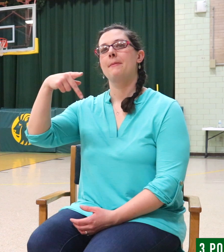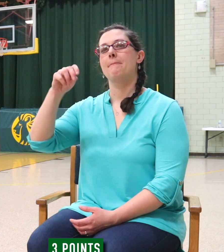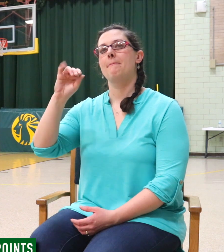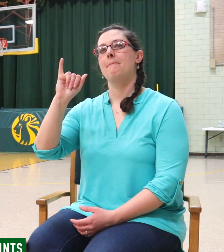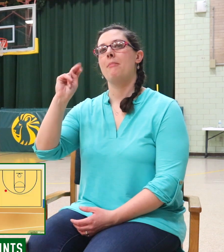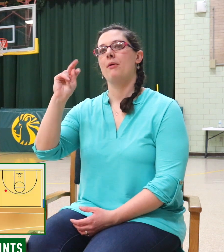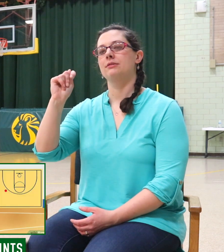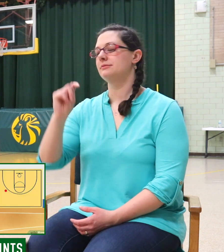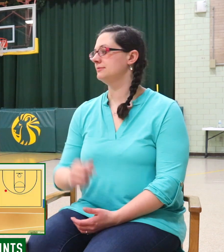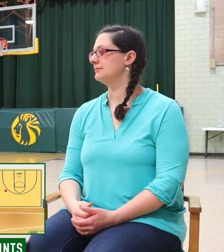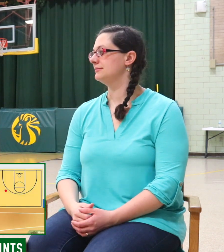Three points